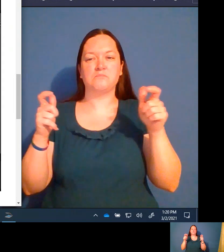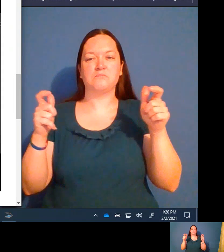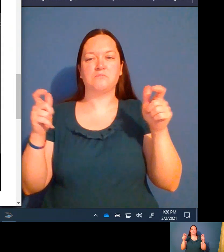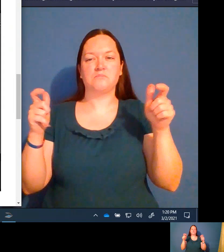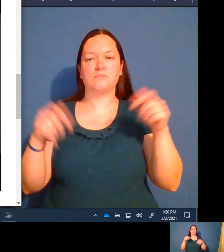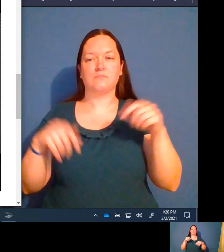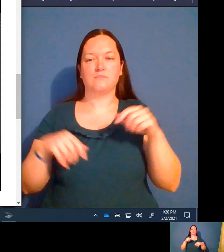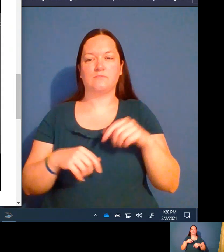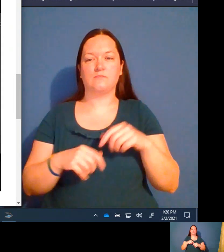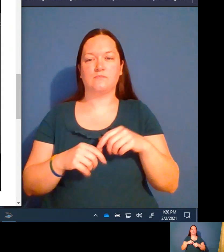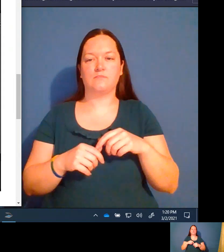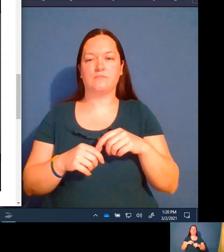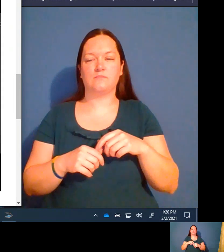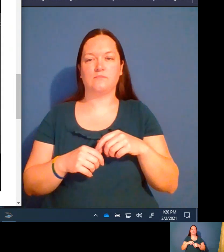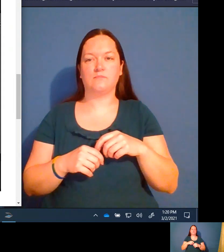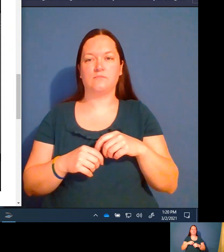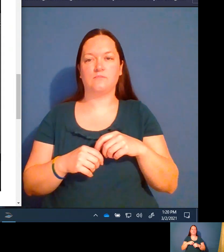bit here.